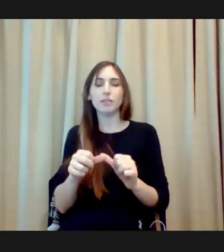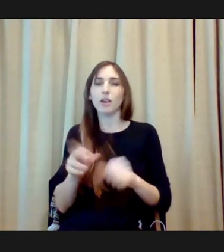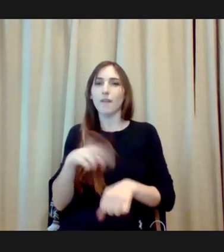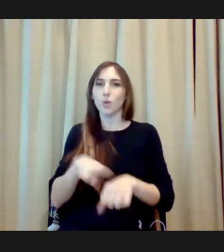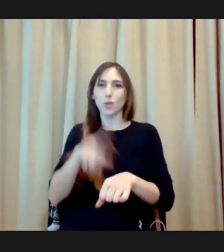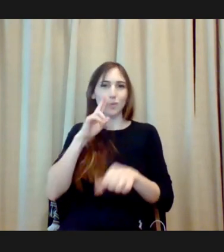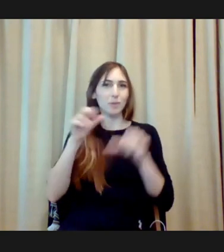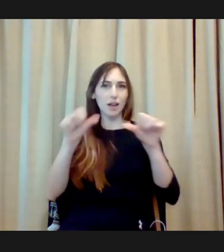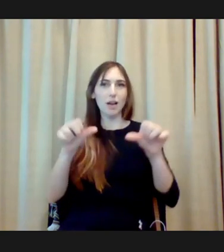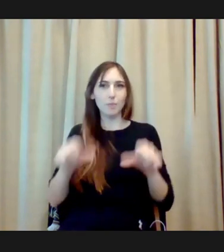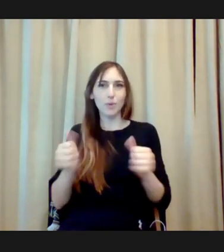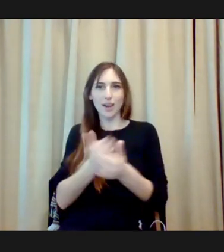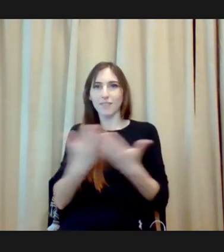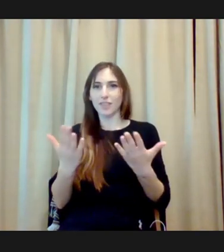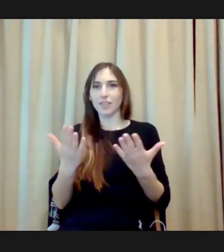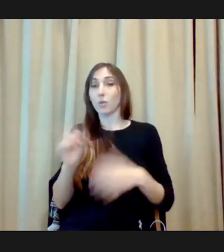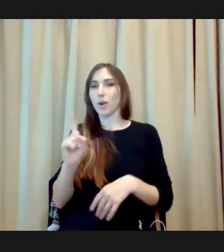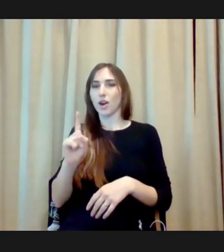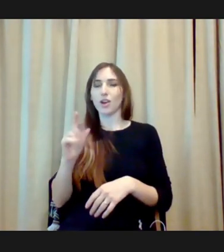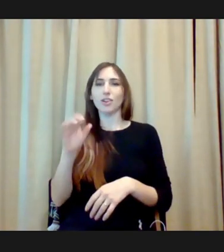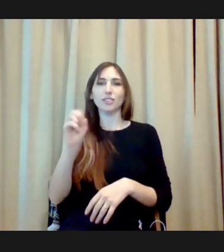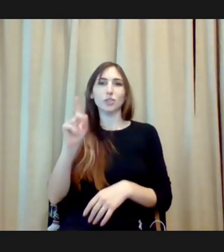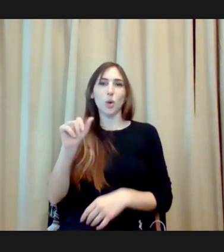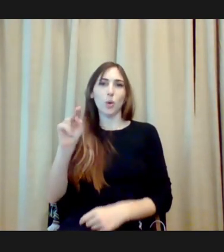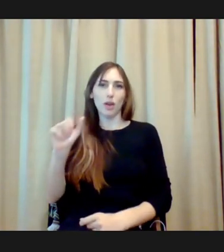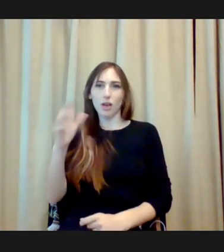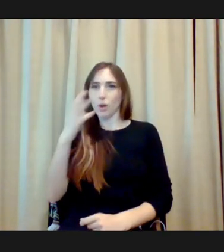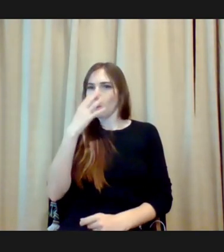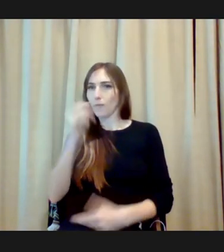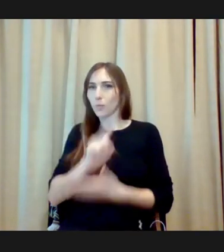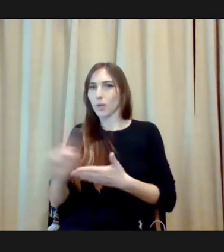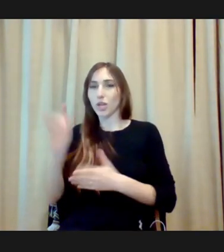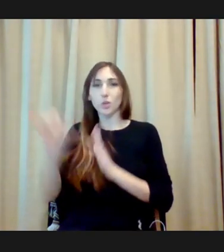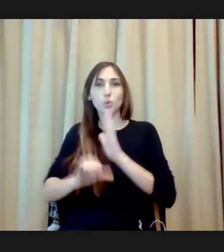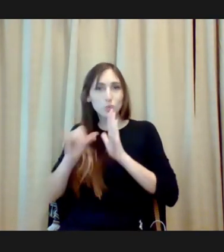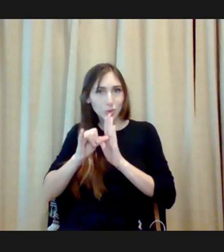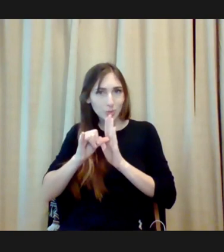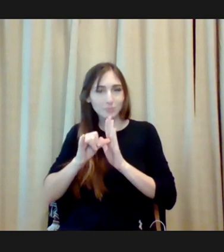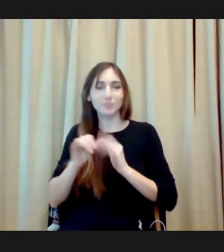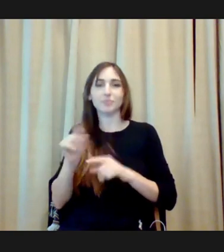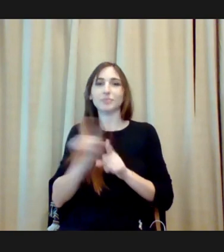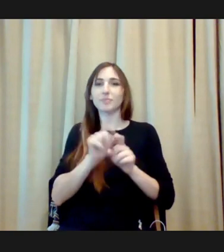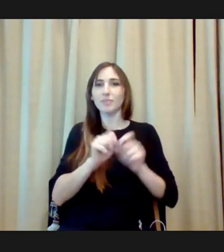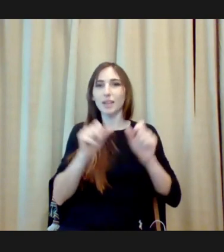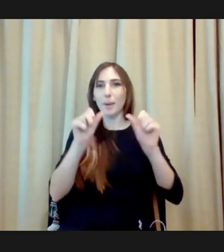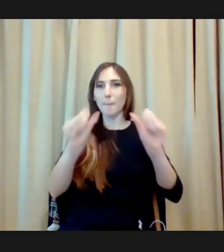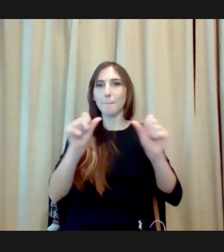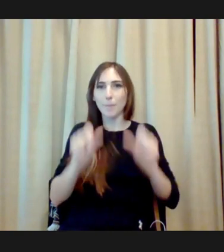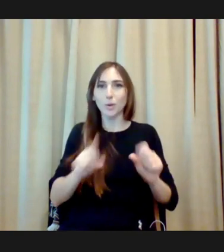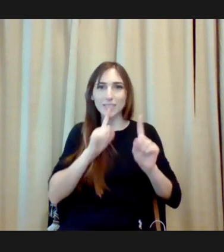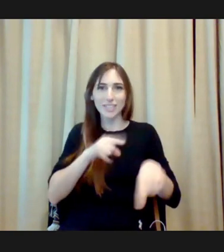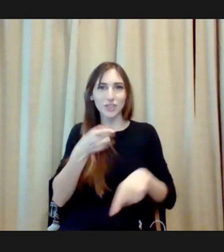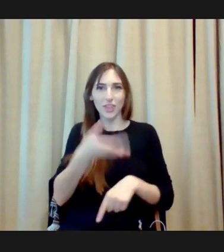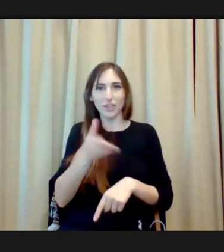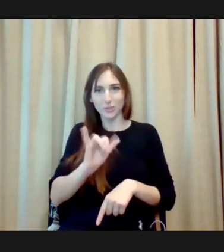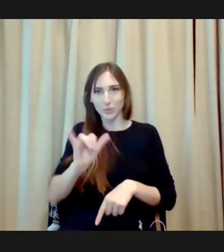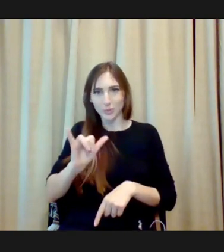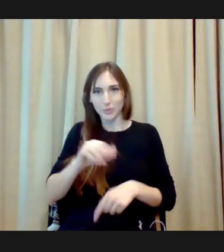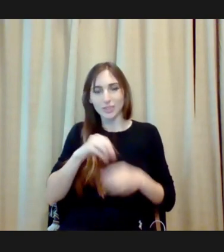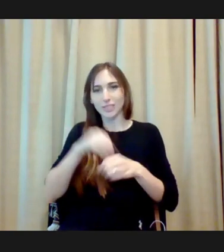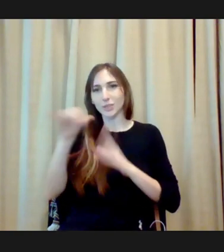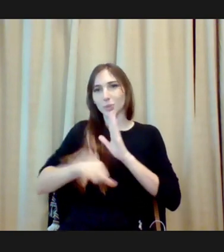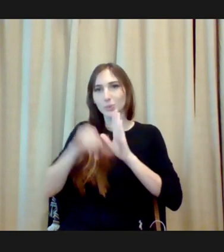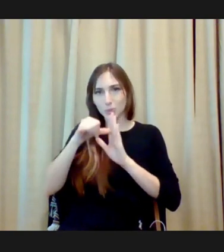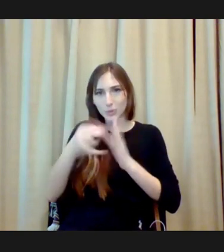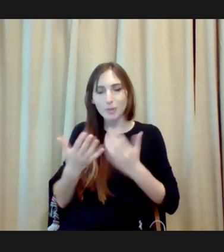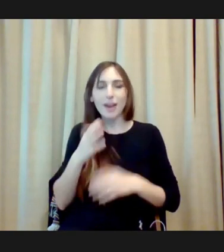our Sedona Wolf Week YouTube channel. And we can even post answers there and our regular Wolf Week page.